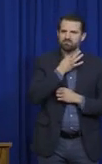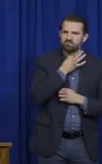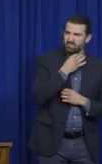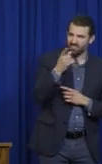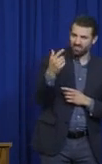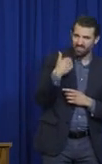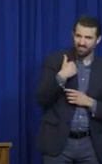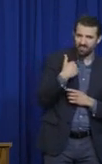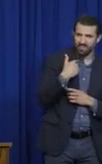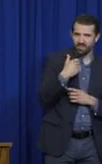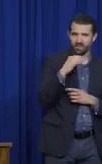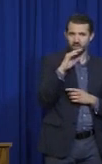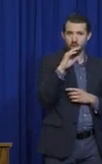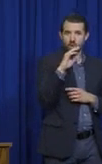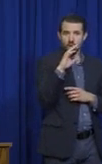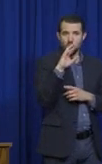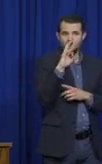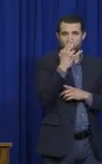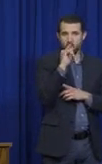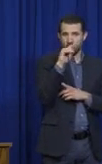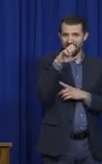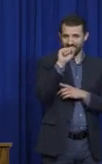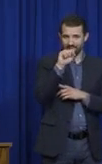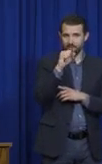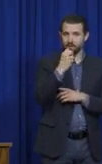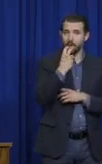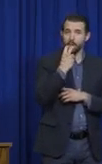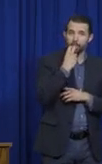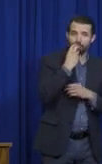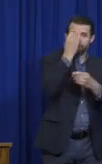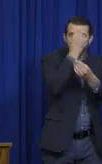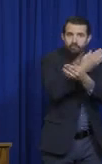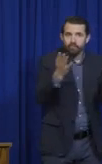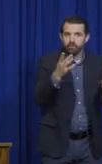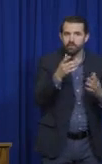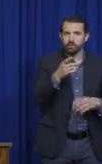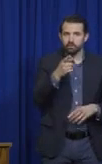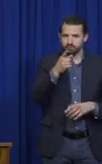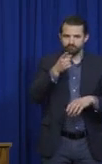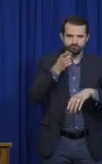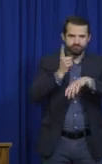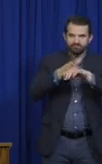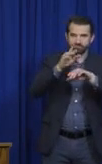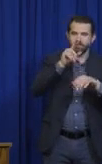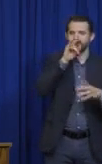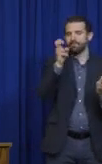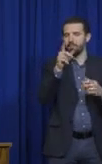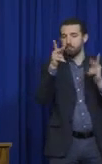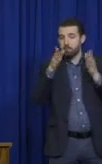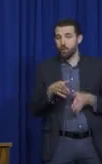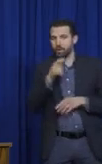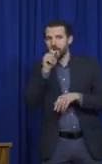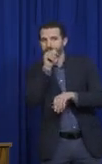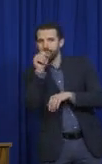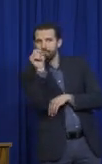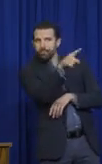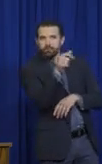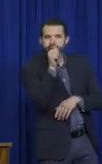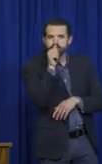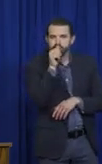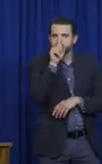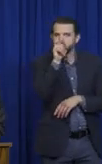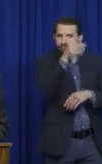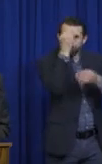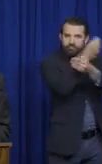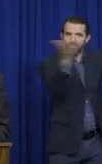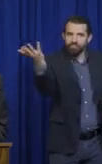use if they feel that safe practices are not being followed in their workplace. And then I have a follow-up question.